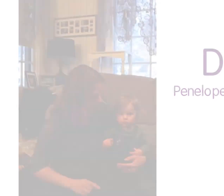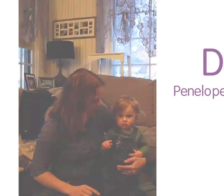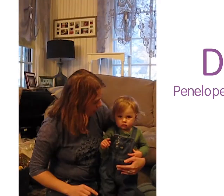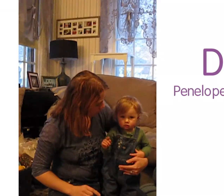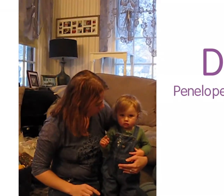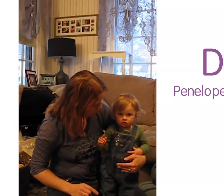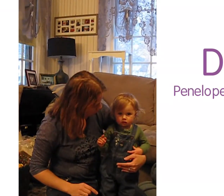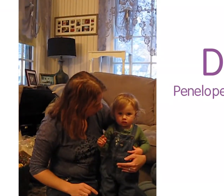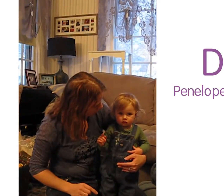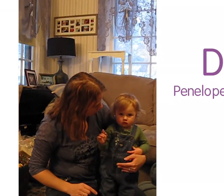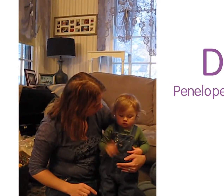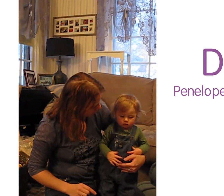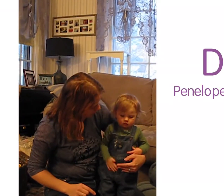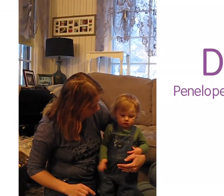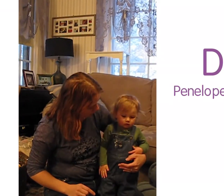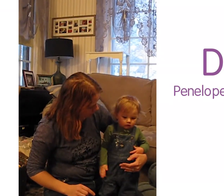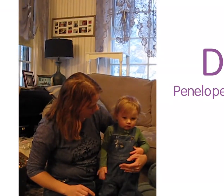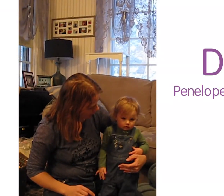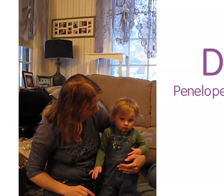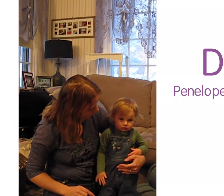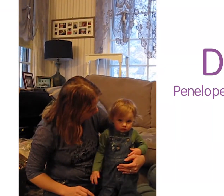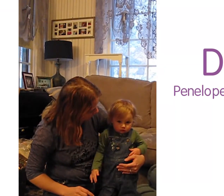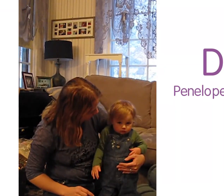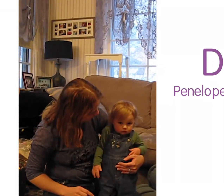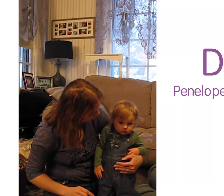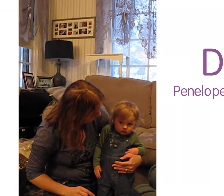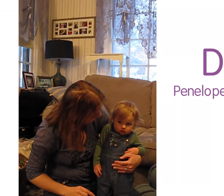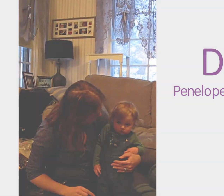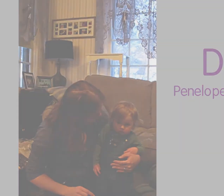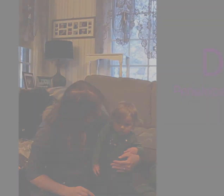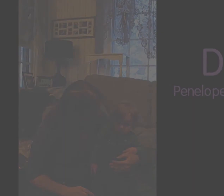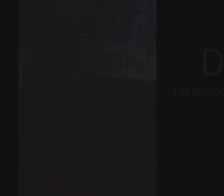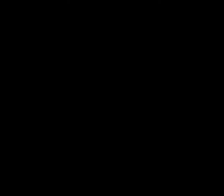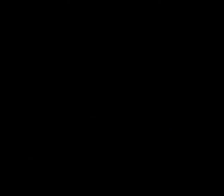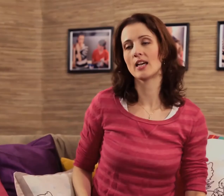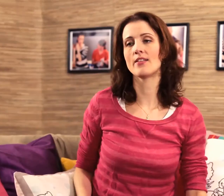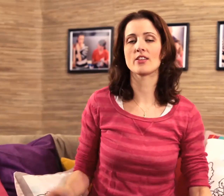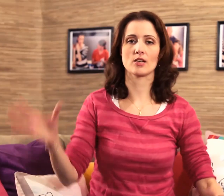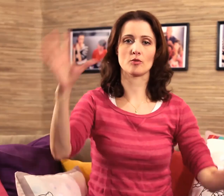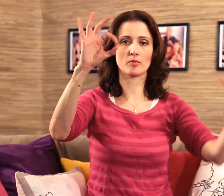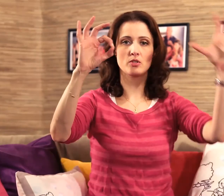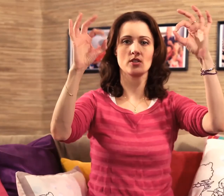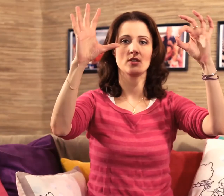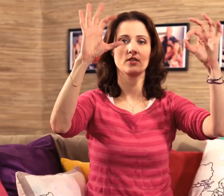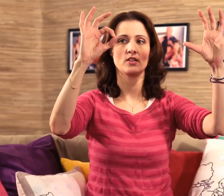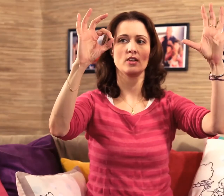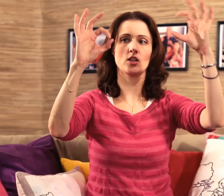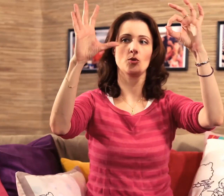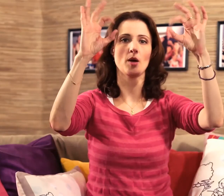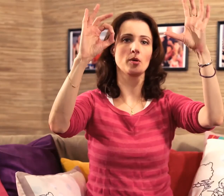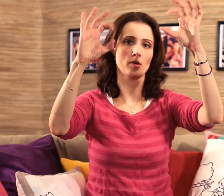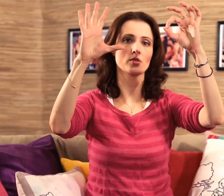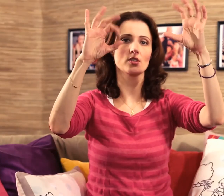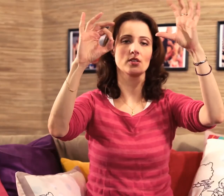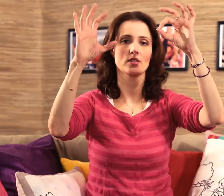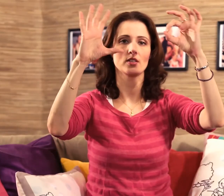Sign for dog. Very good. And then the sign for bubbles. It's like you're popping bubbles.